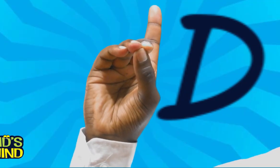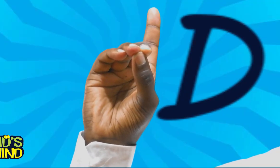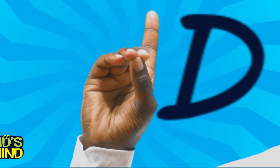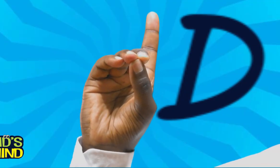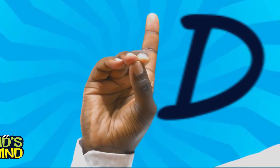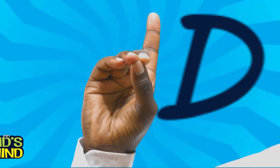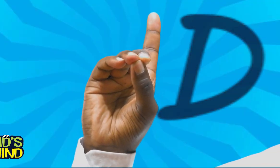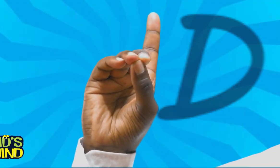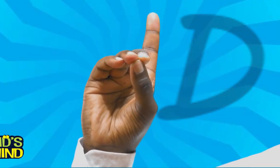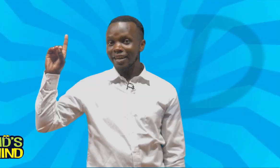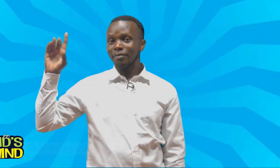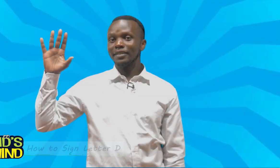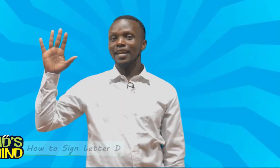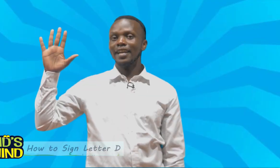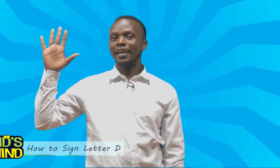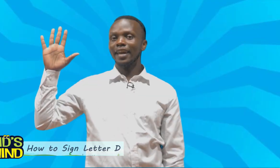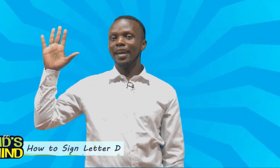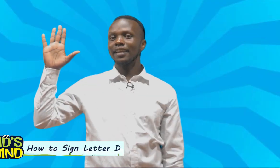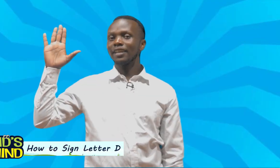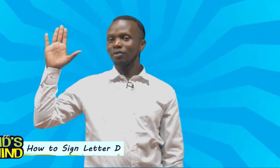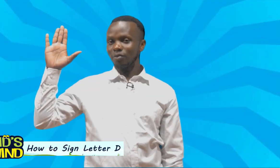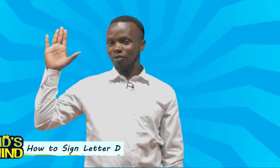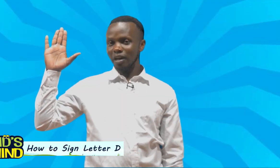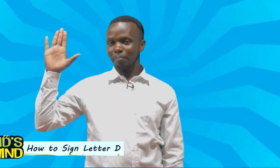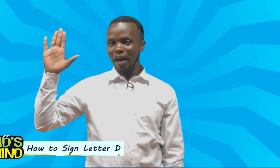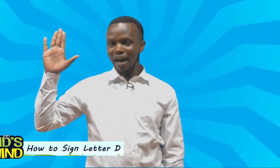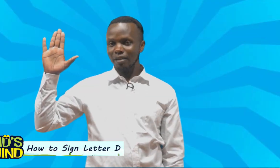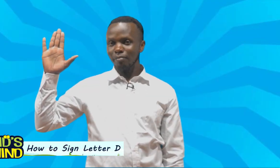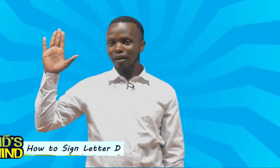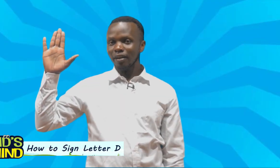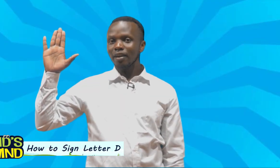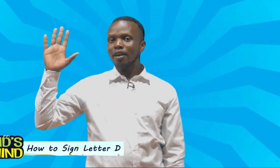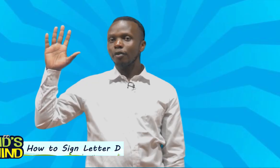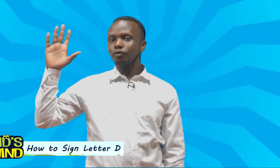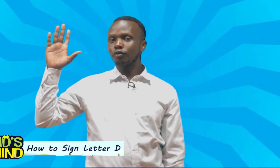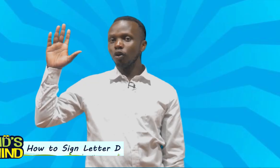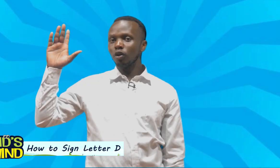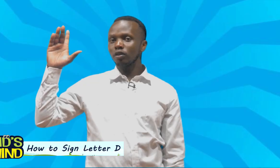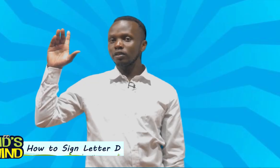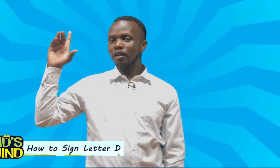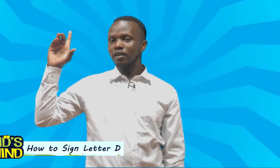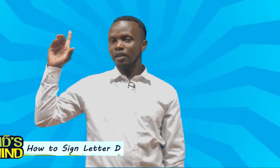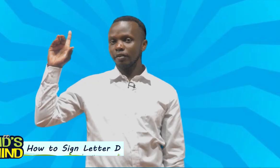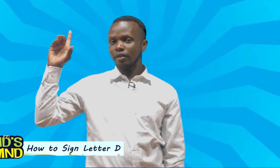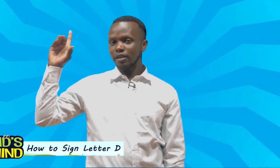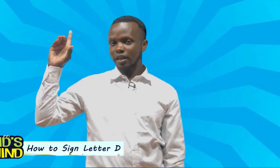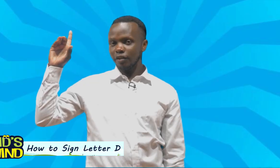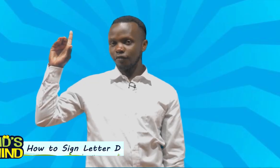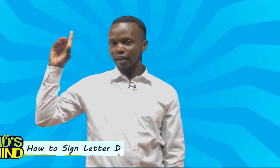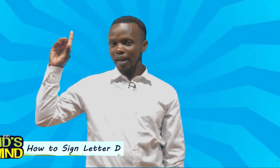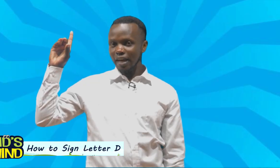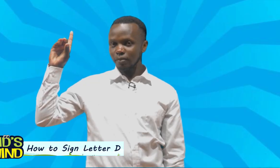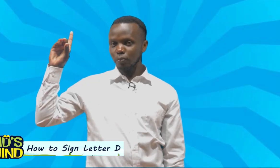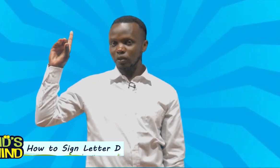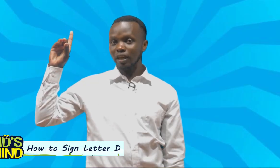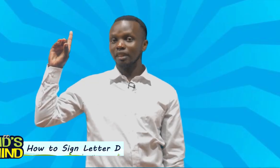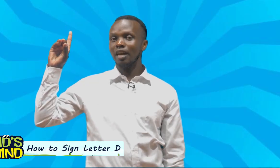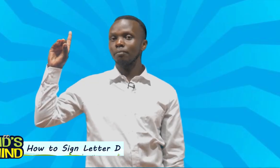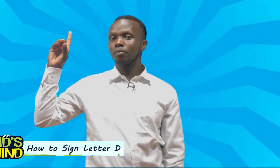understand, kids? We sign again with your palm, fold the 3 fingers, putting them